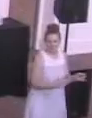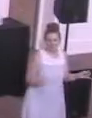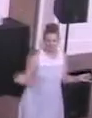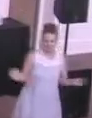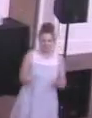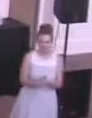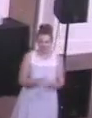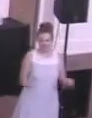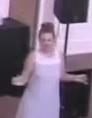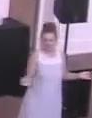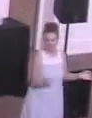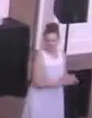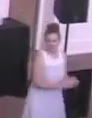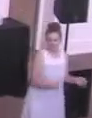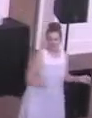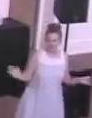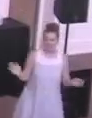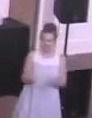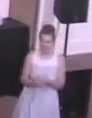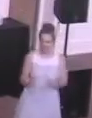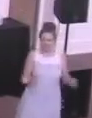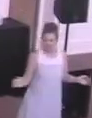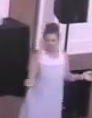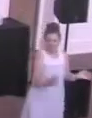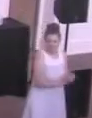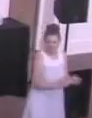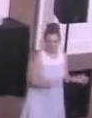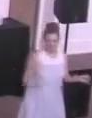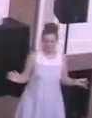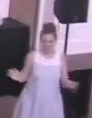Whoa, oh, oh, oh, oh, oh.